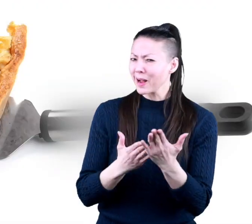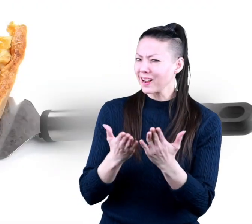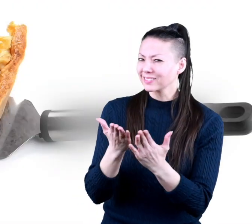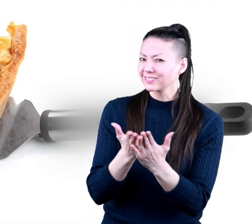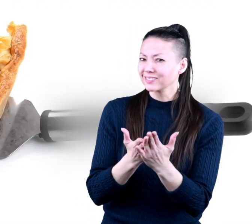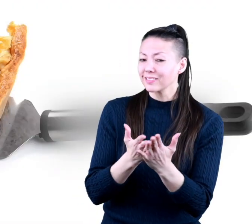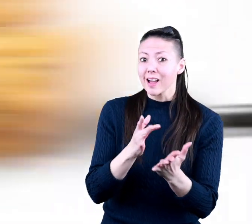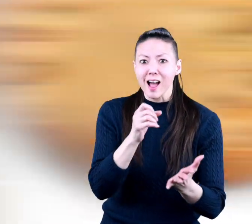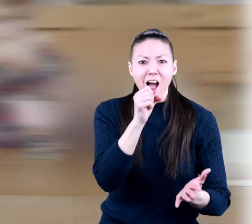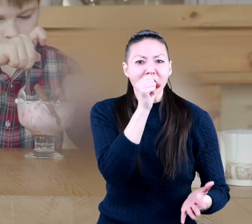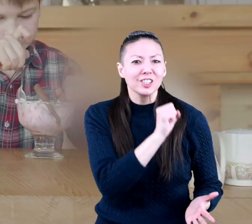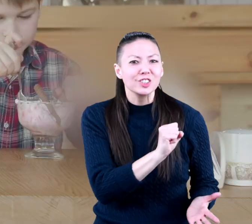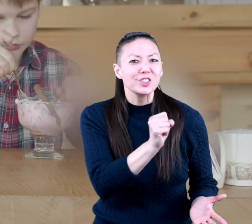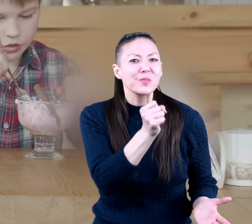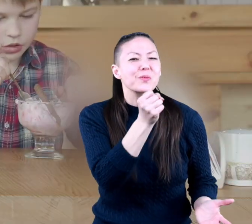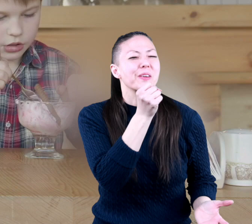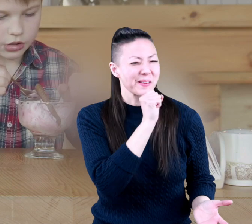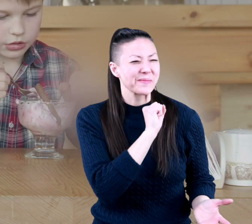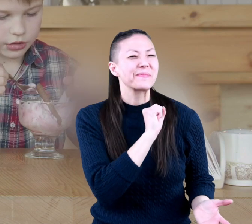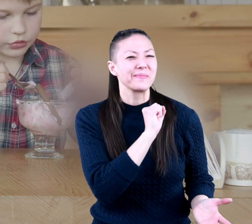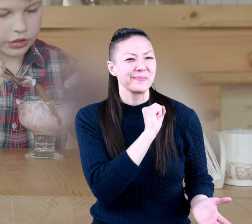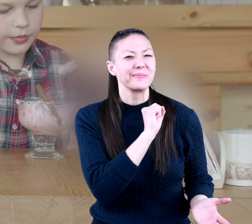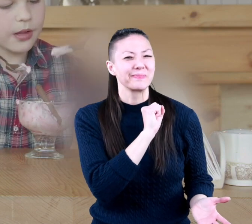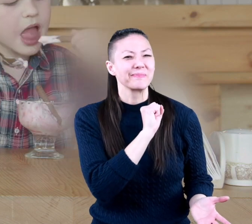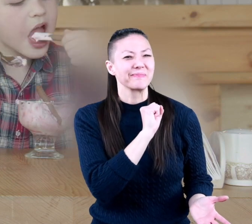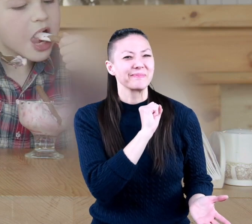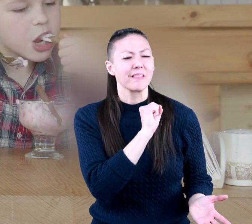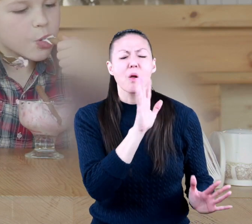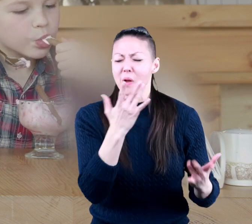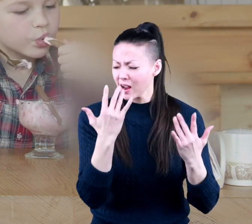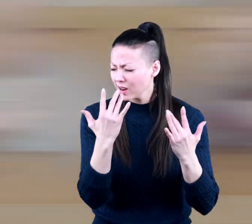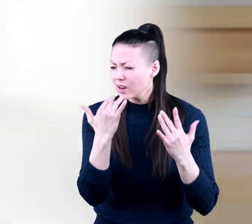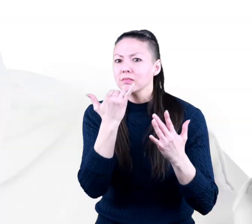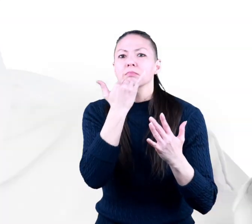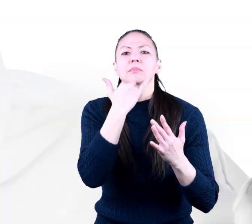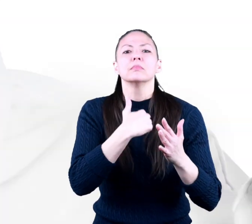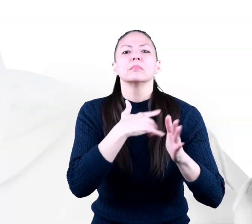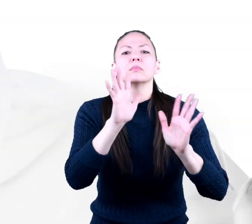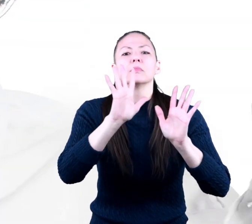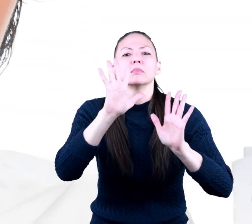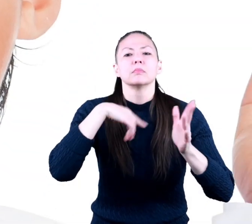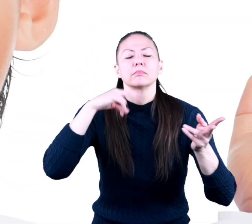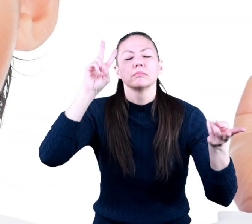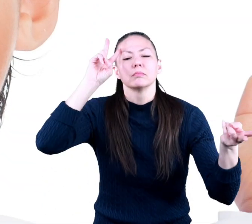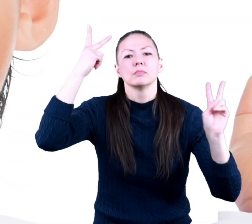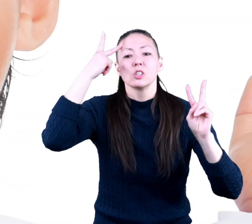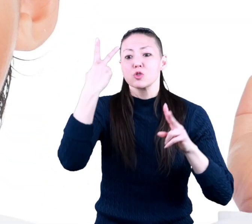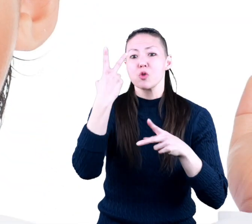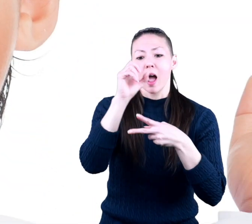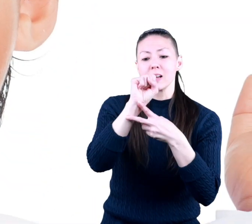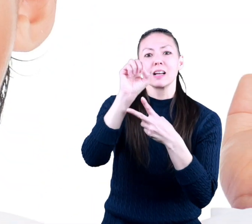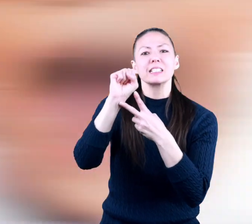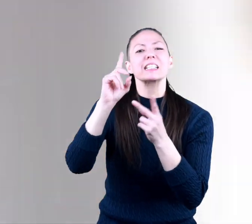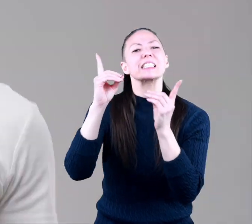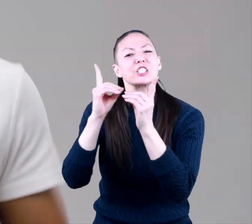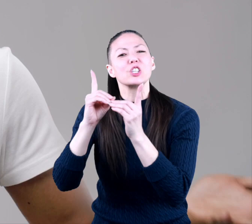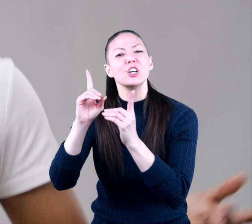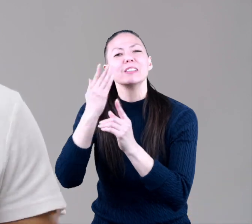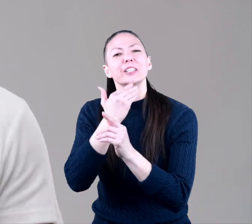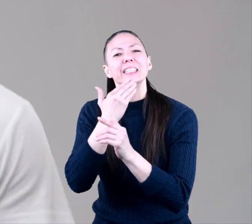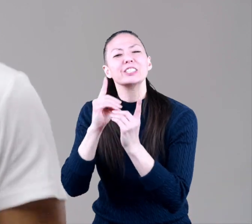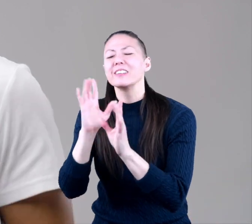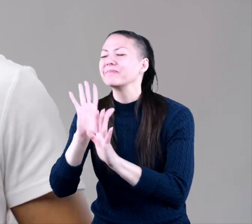a tasty pie, or a delicious hot fudge sundae. Oh wait, that's dessert with 2